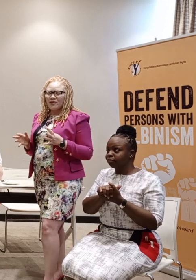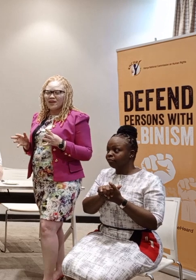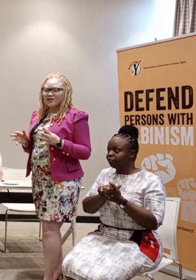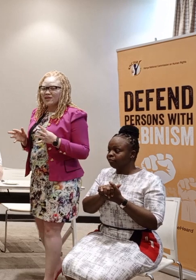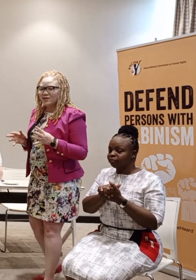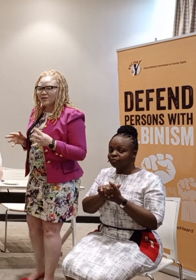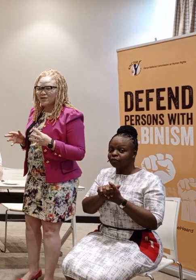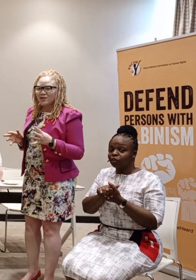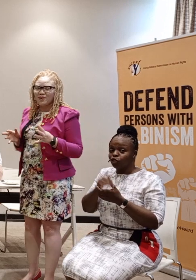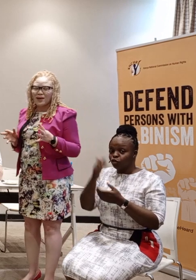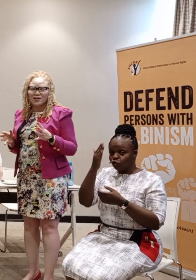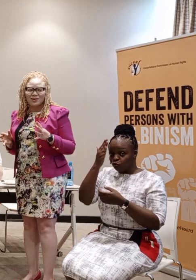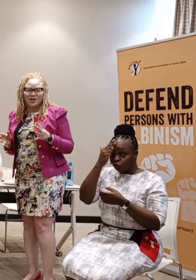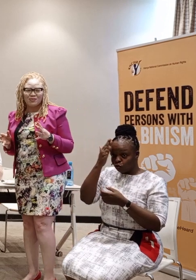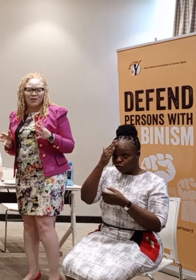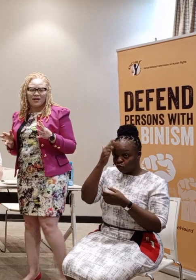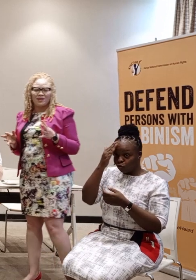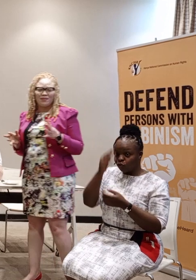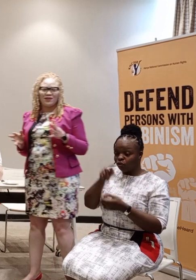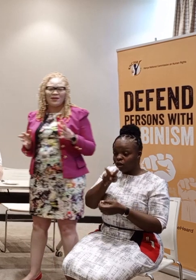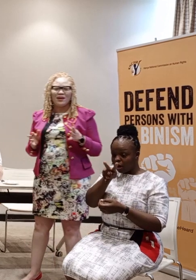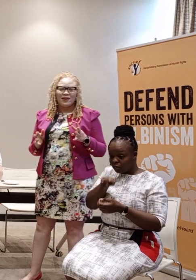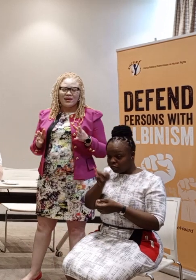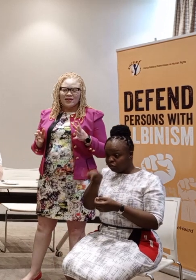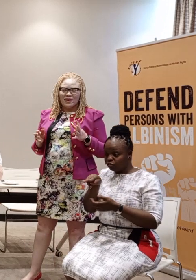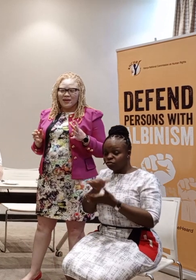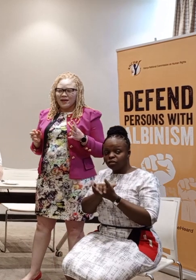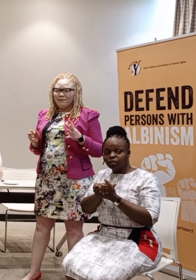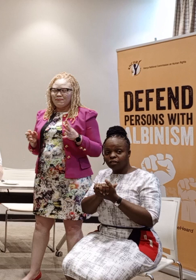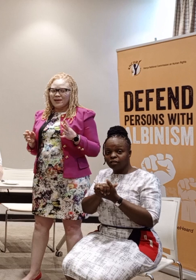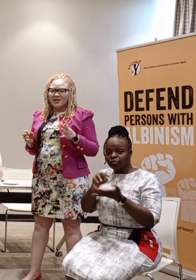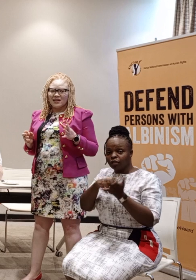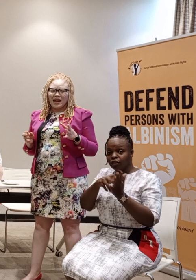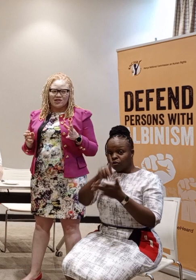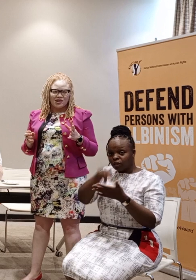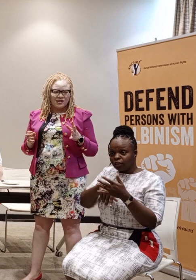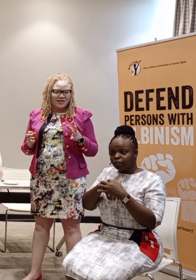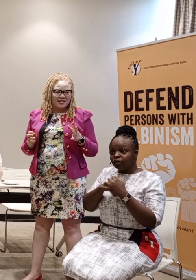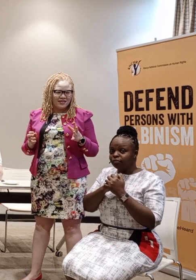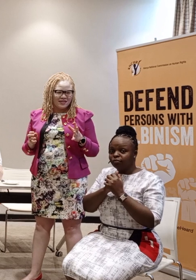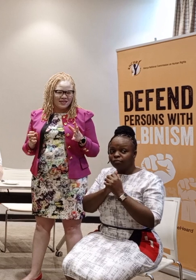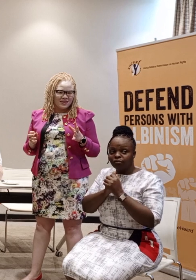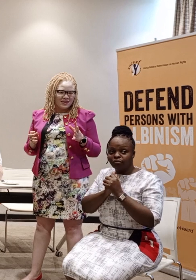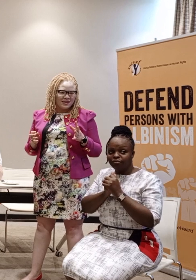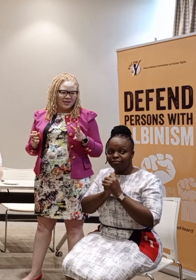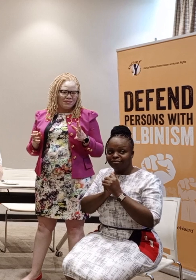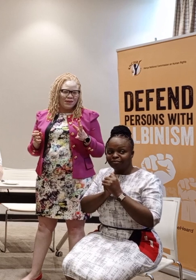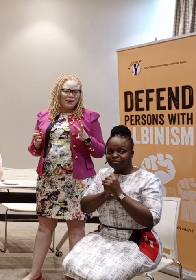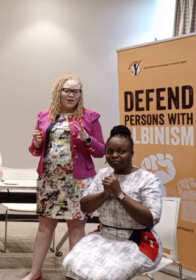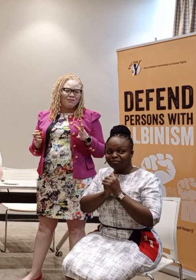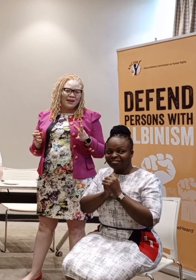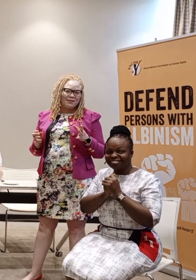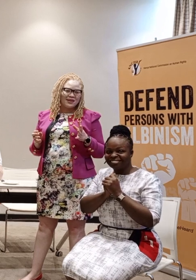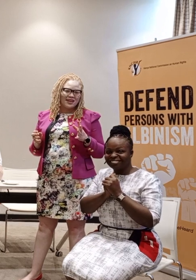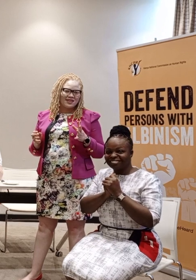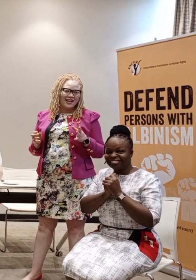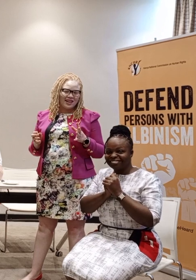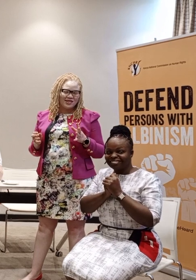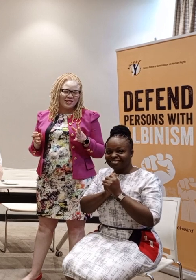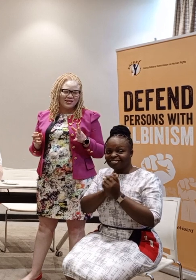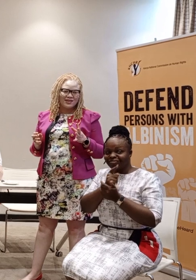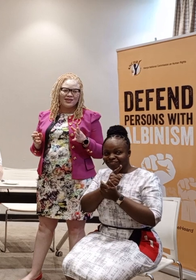My friend, the one who just spoke after me, MP at large, Member of Parliament